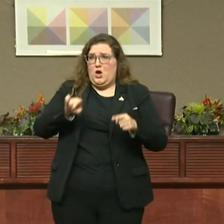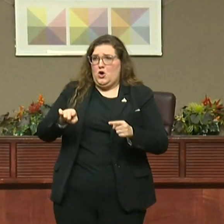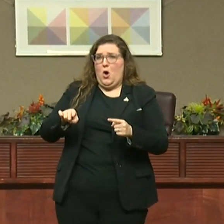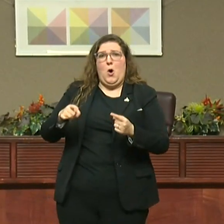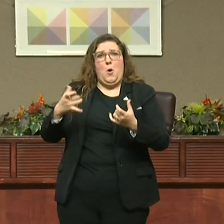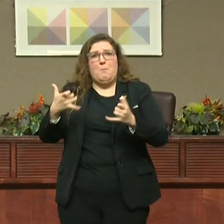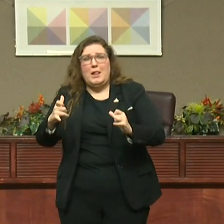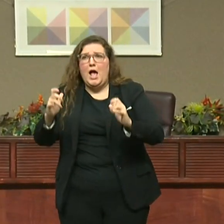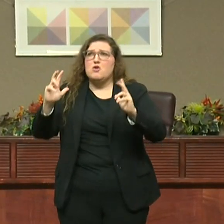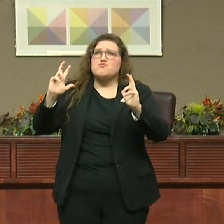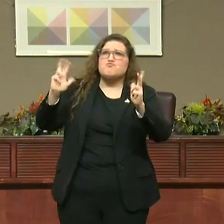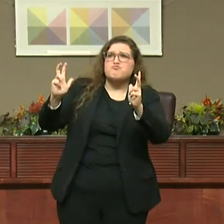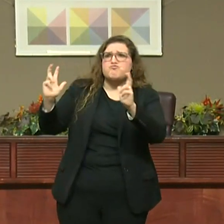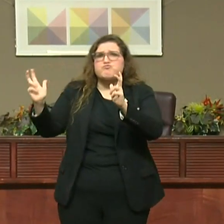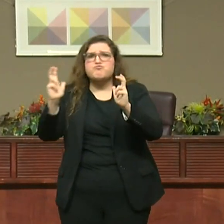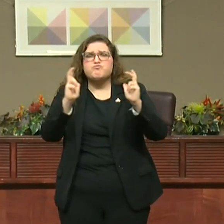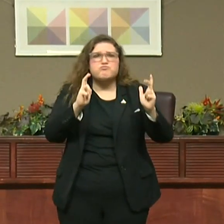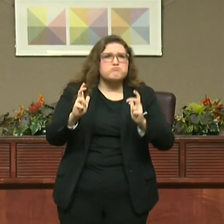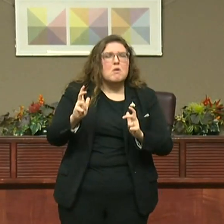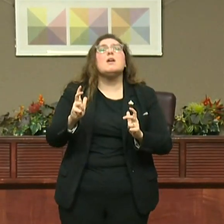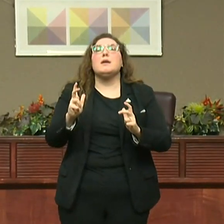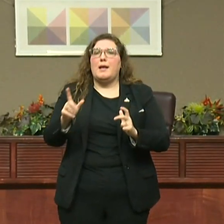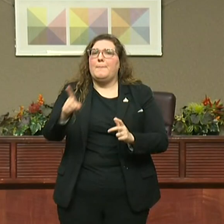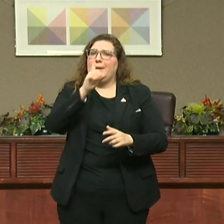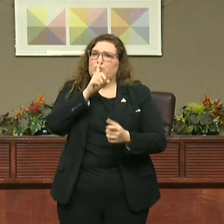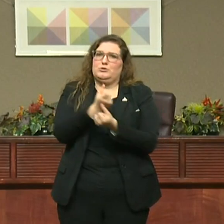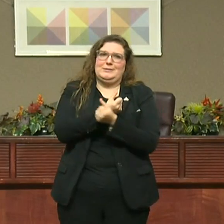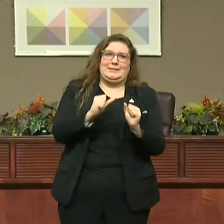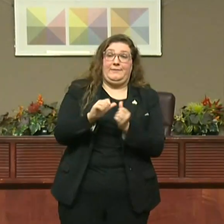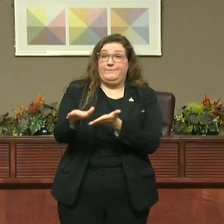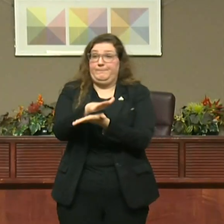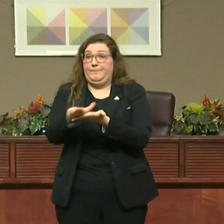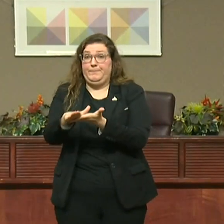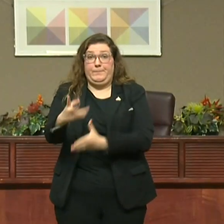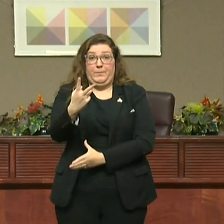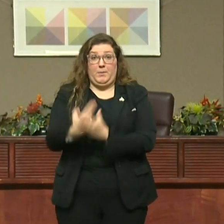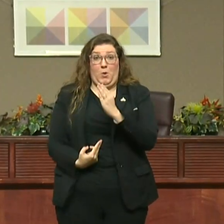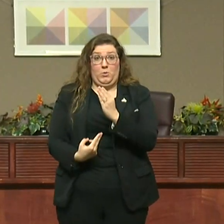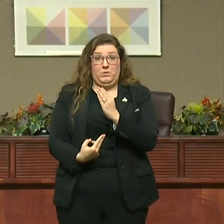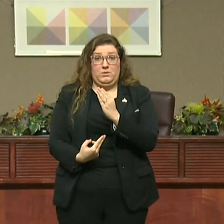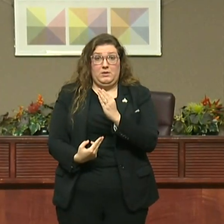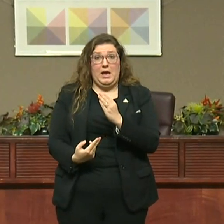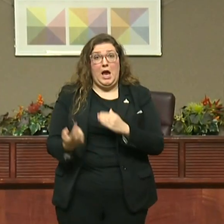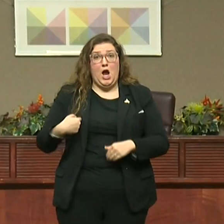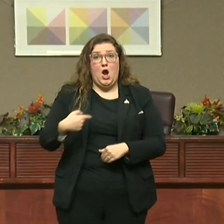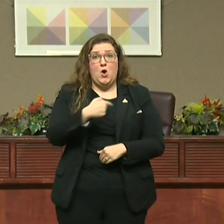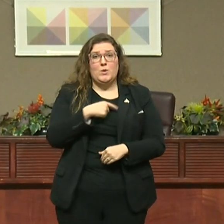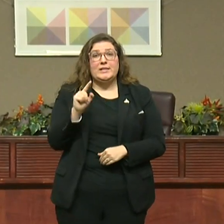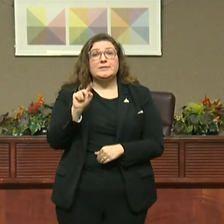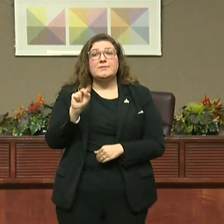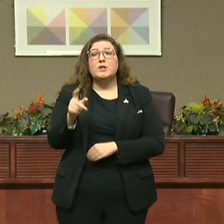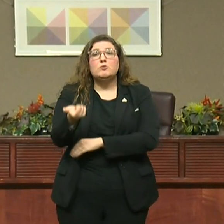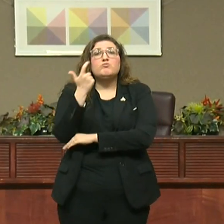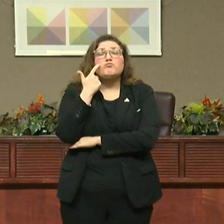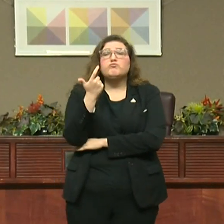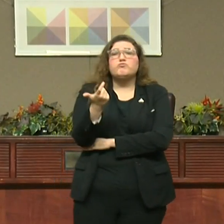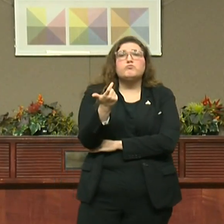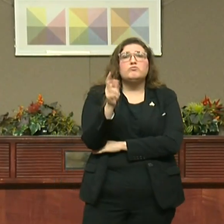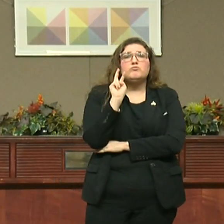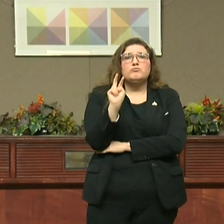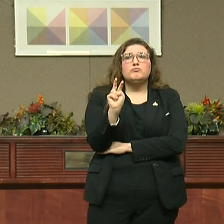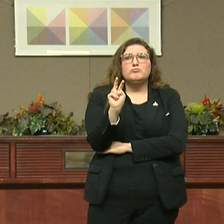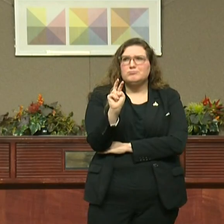that those games will be broadcast for our pleasure. We want to see those